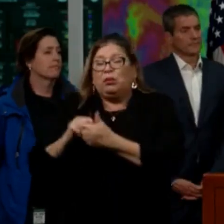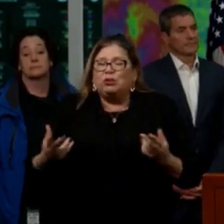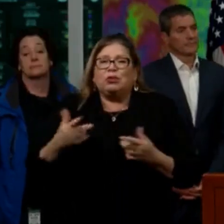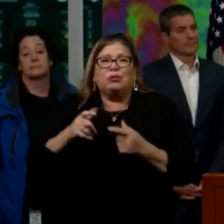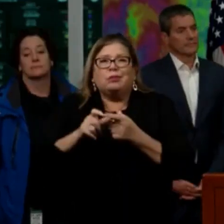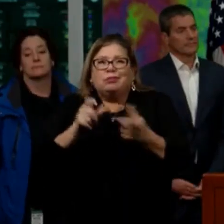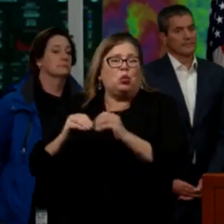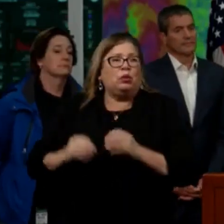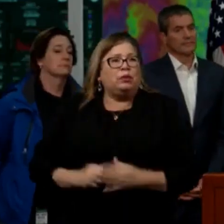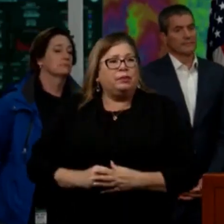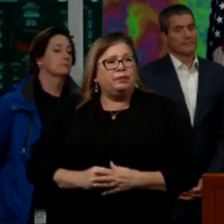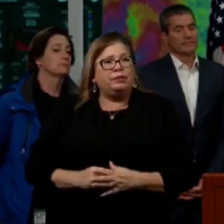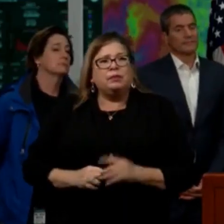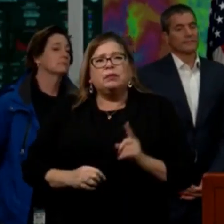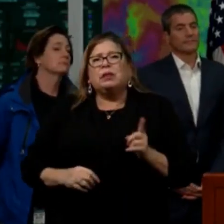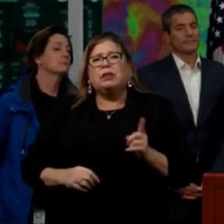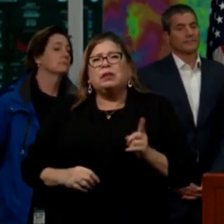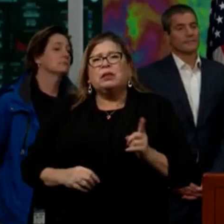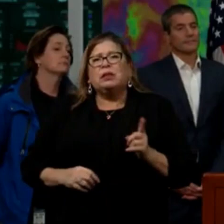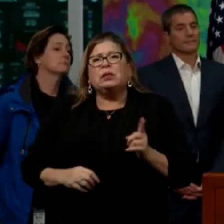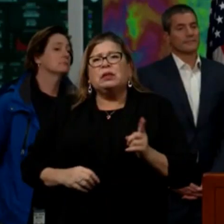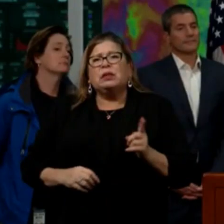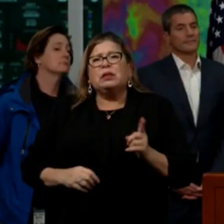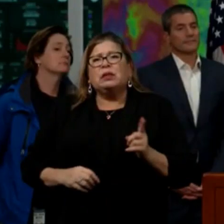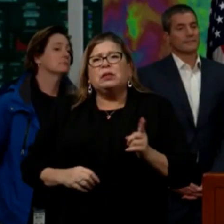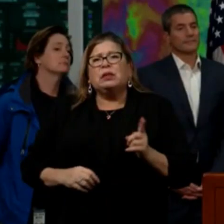waivers typically Range of concerns with,